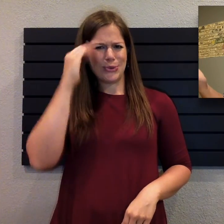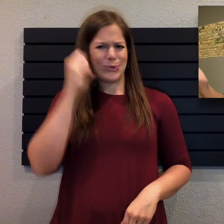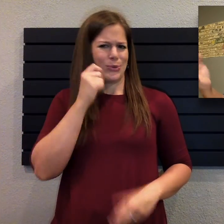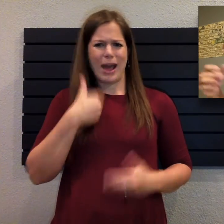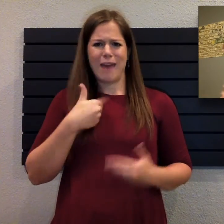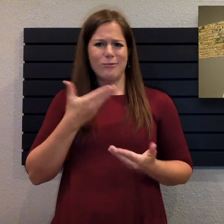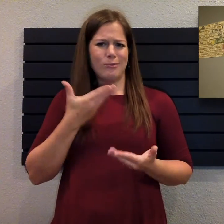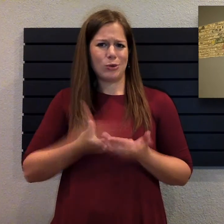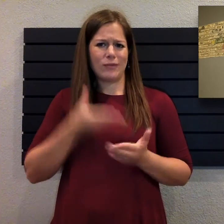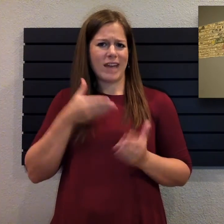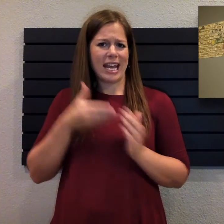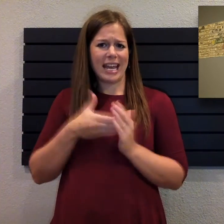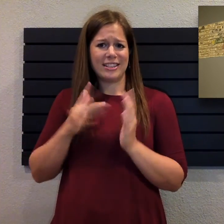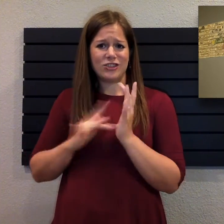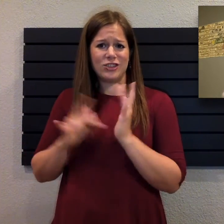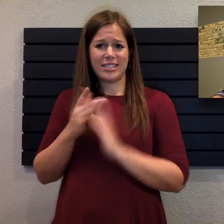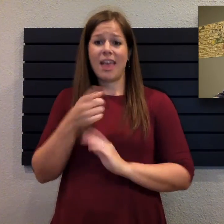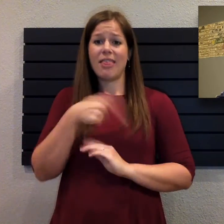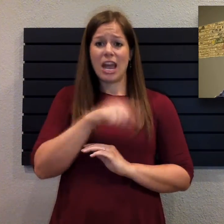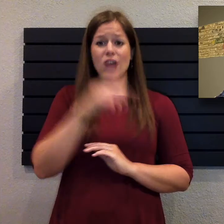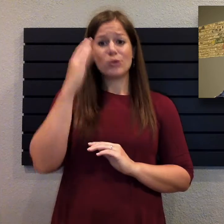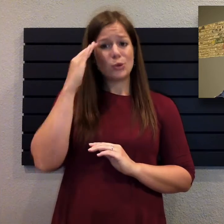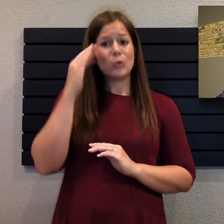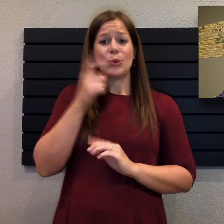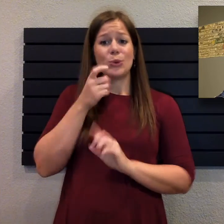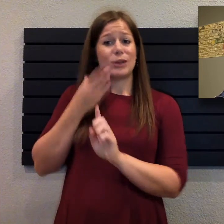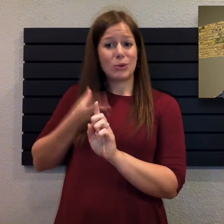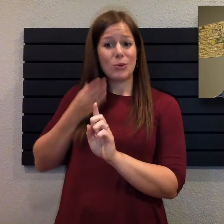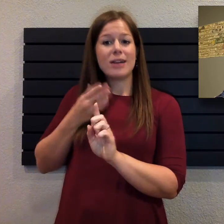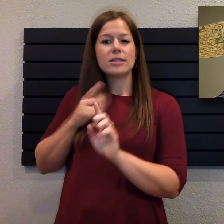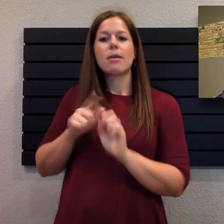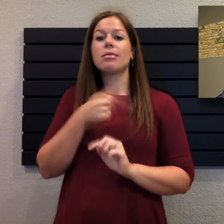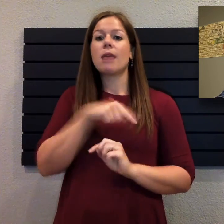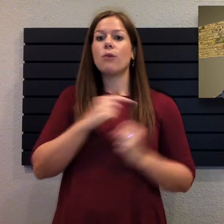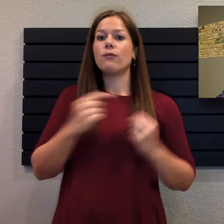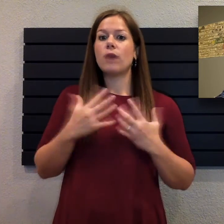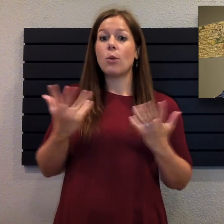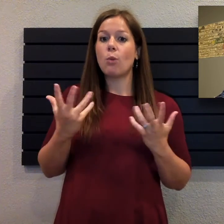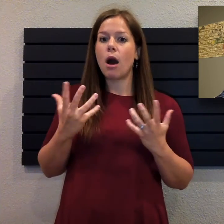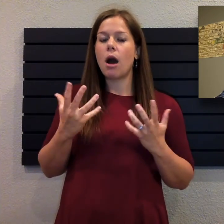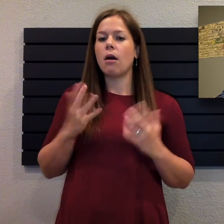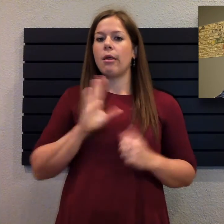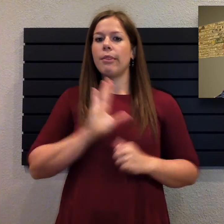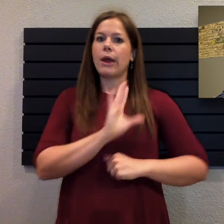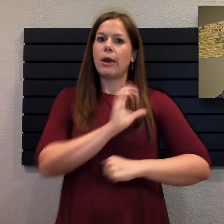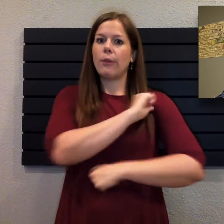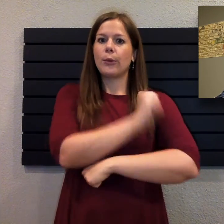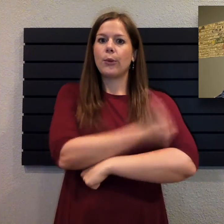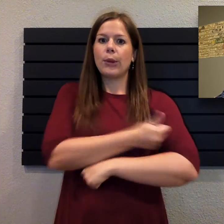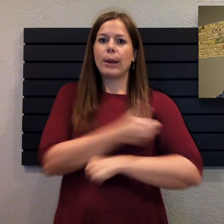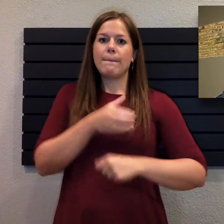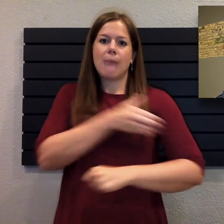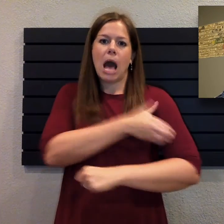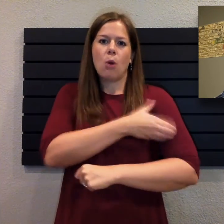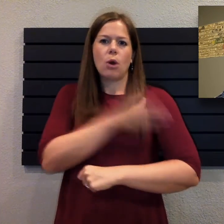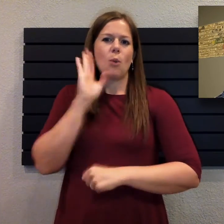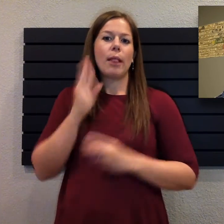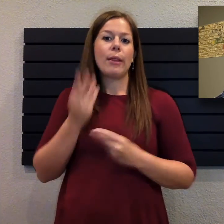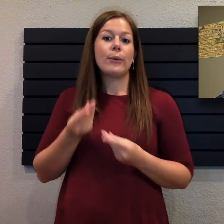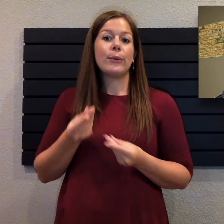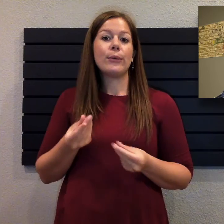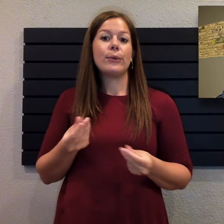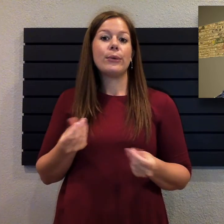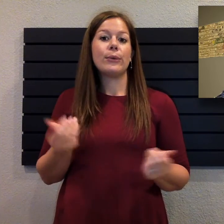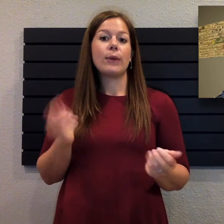was who he claimed he was, but they were afraid of losing their power hold, their stranglehold of power over